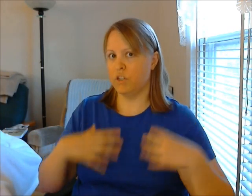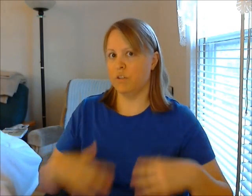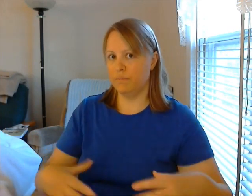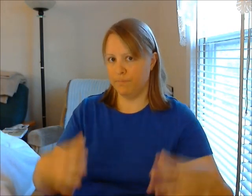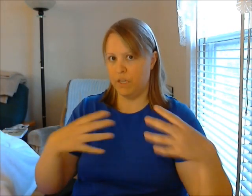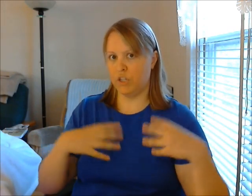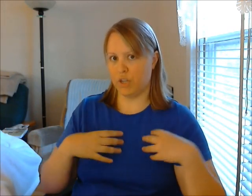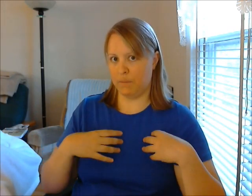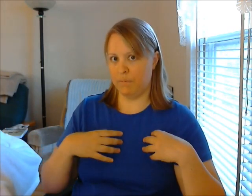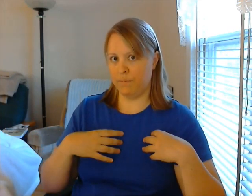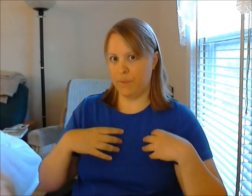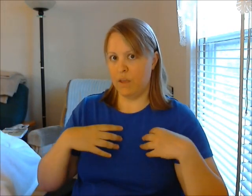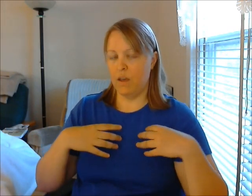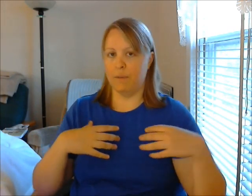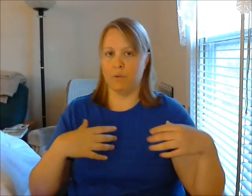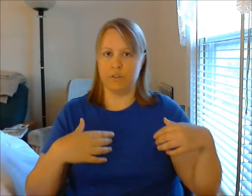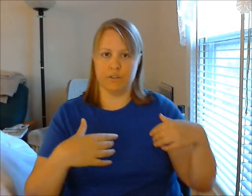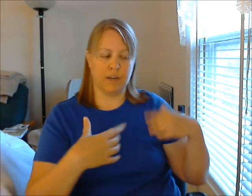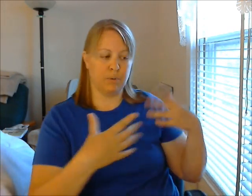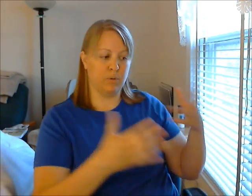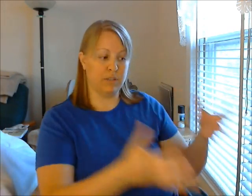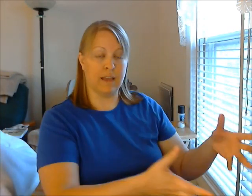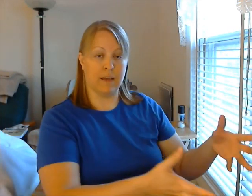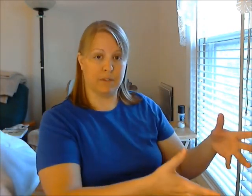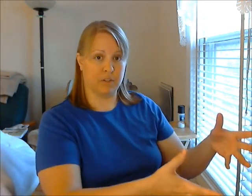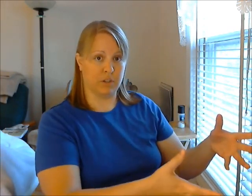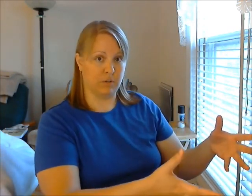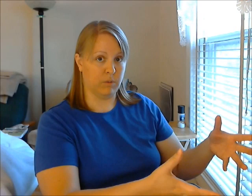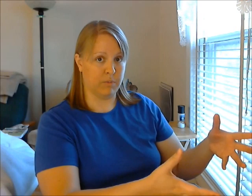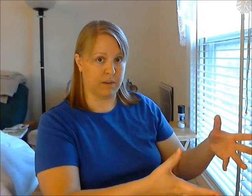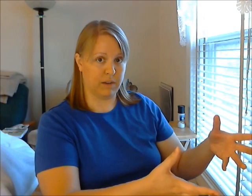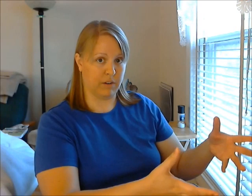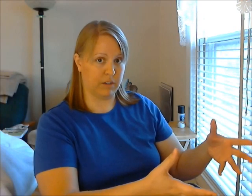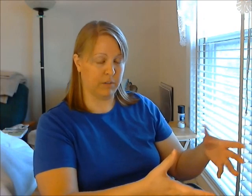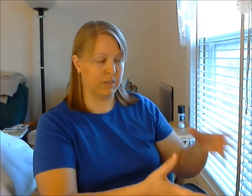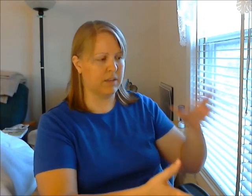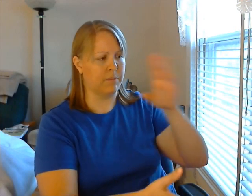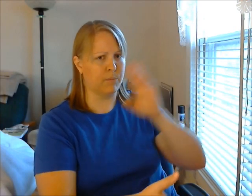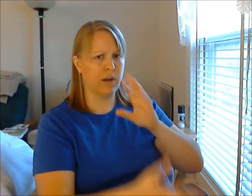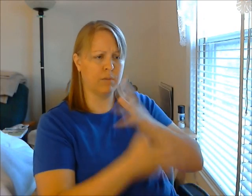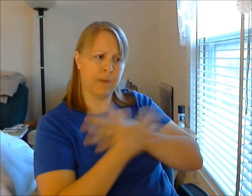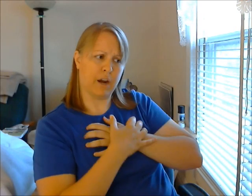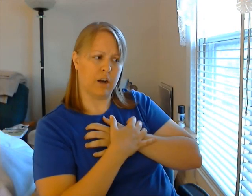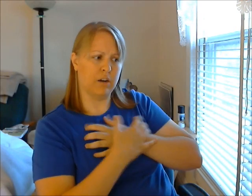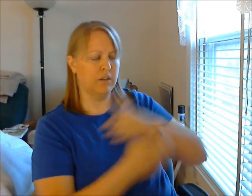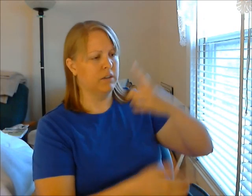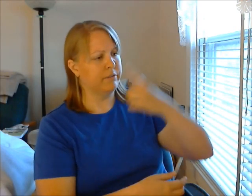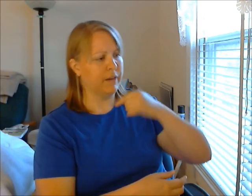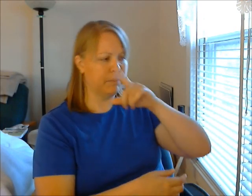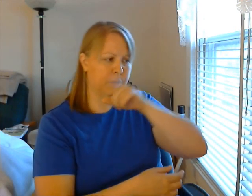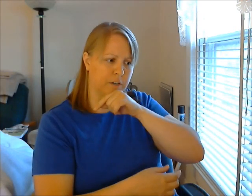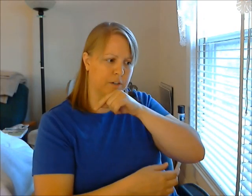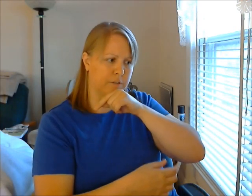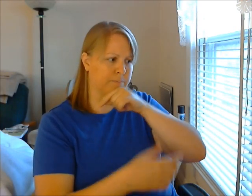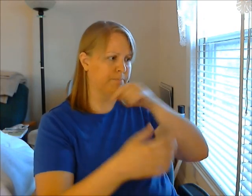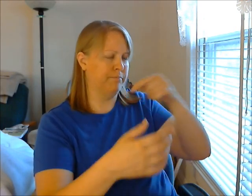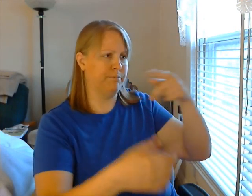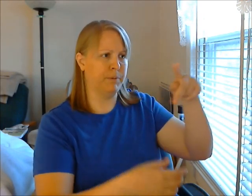position each time. I'm going to set up who's in that position with my narrator. I'm going to say, brown bear, red bird,